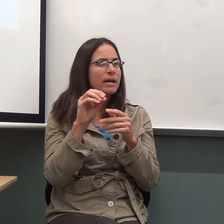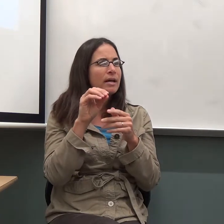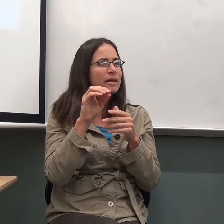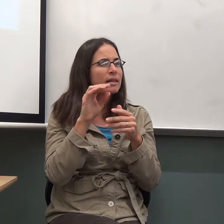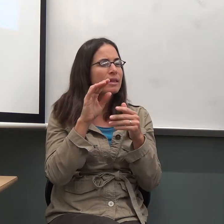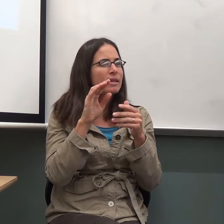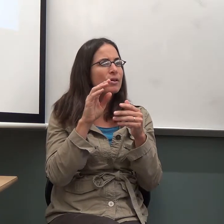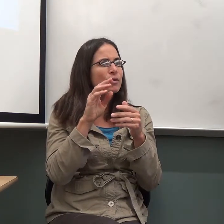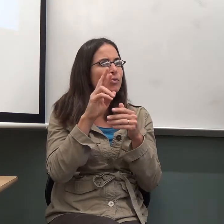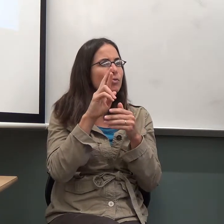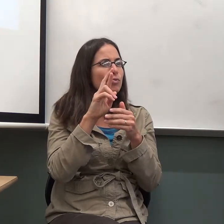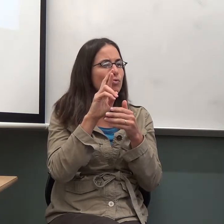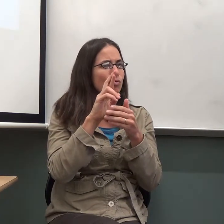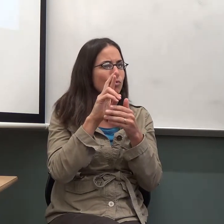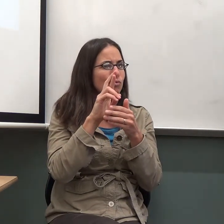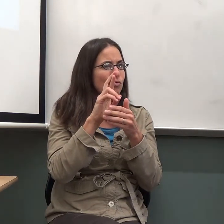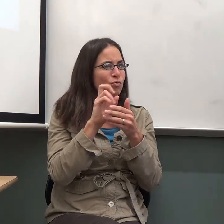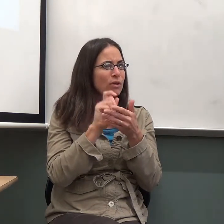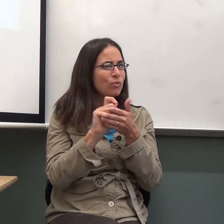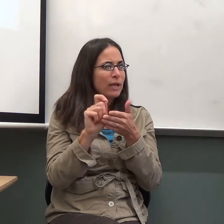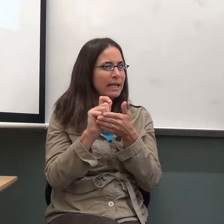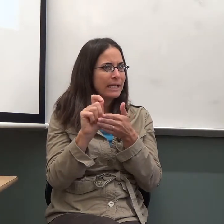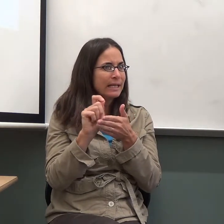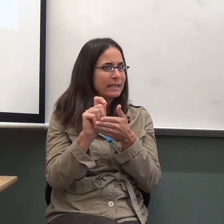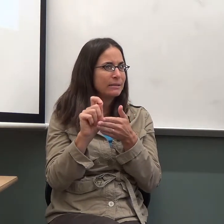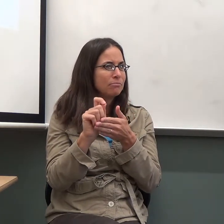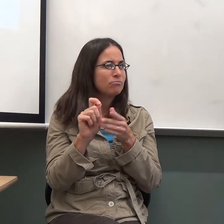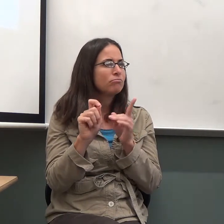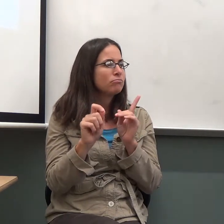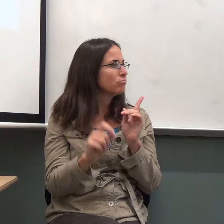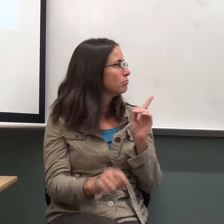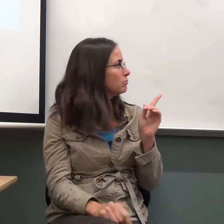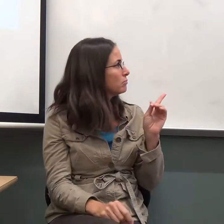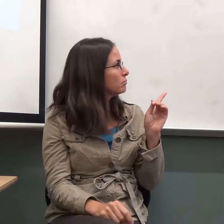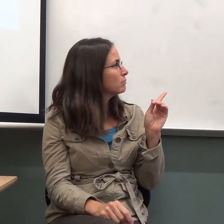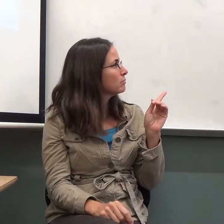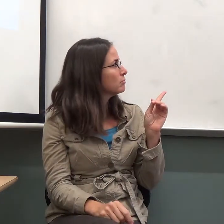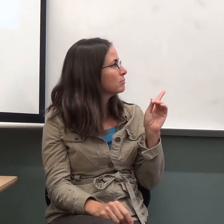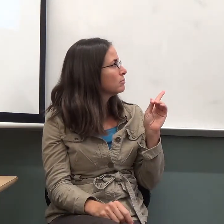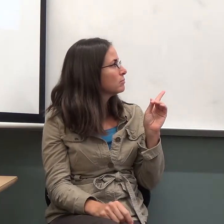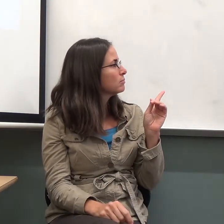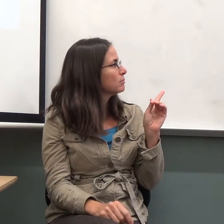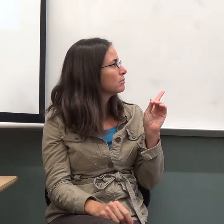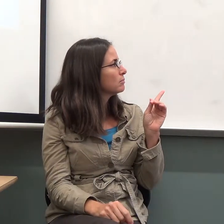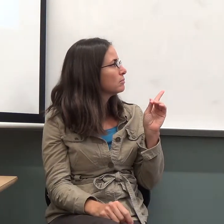It would say this. There is a lot of